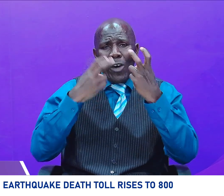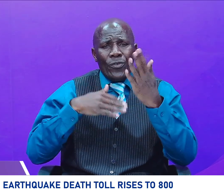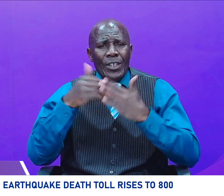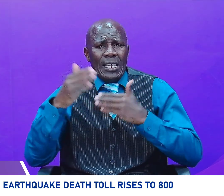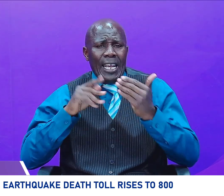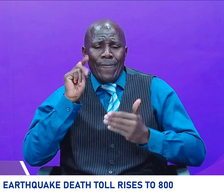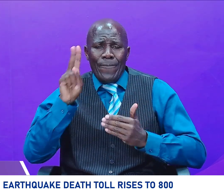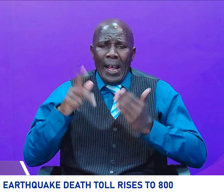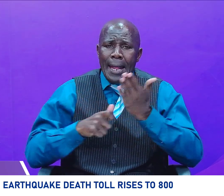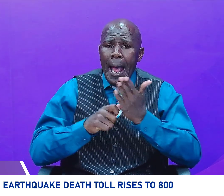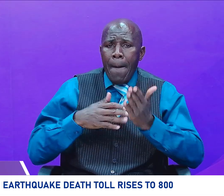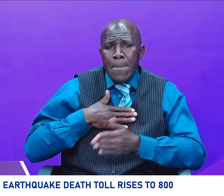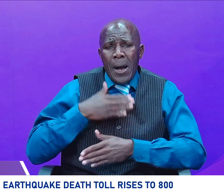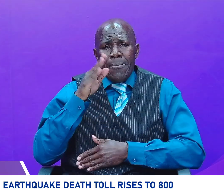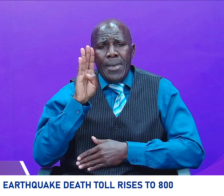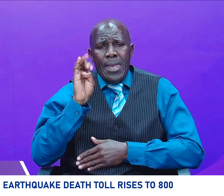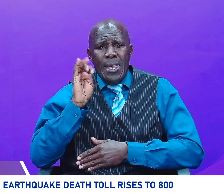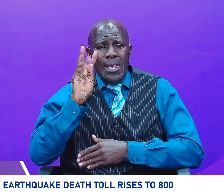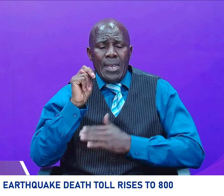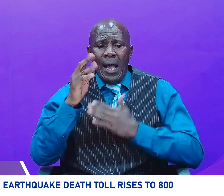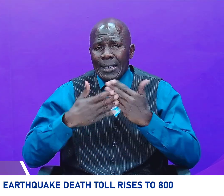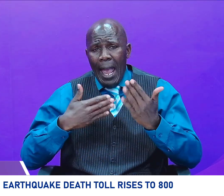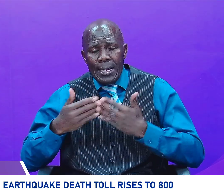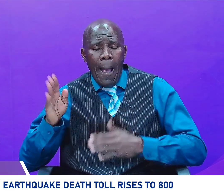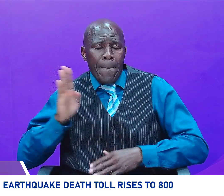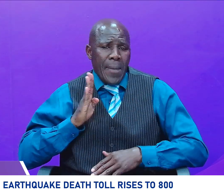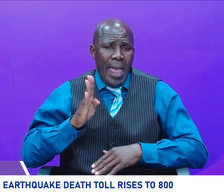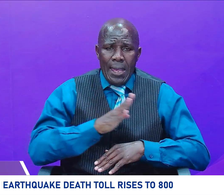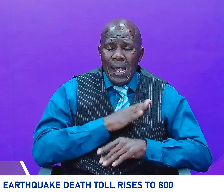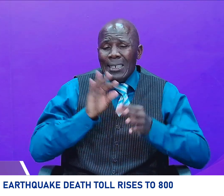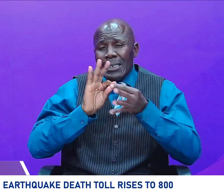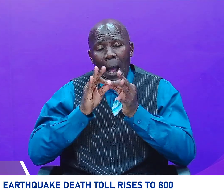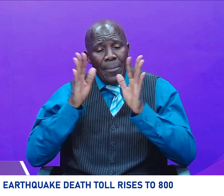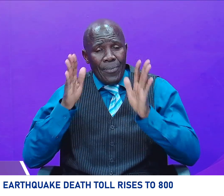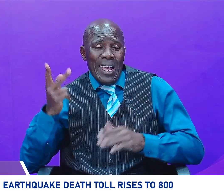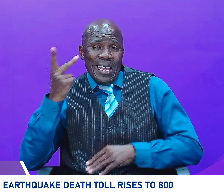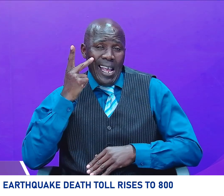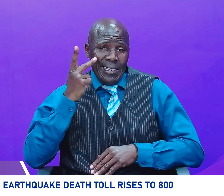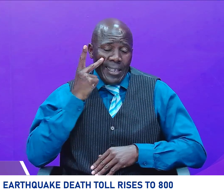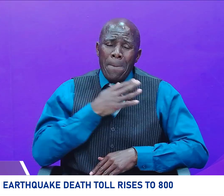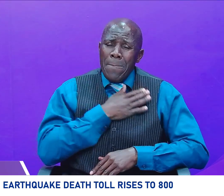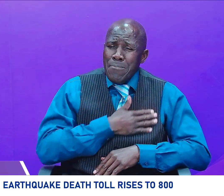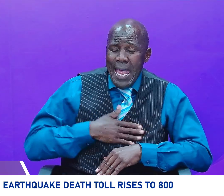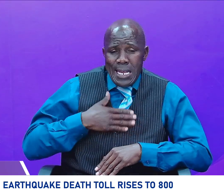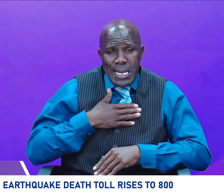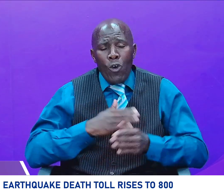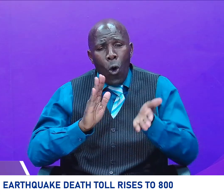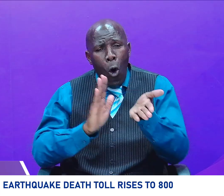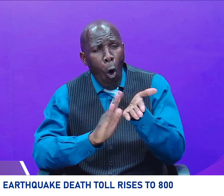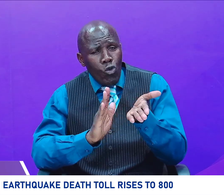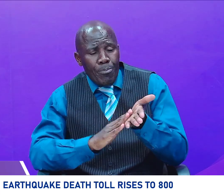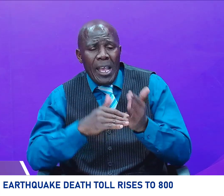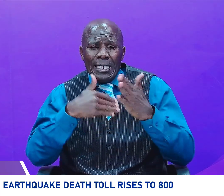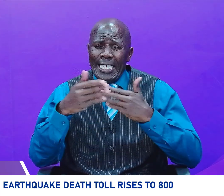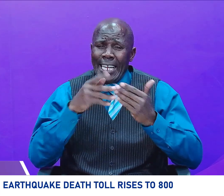updates. Thank you for joining us here at Science TV. I have been your host, Ben Wirangai, and my sign language interpreter, Esther Kendi. Please don't